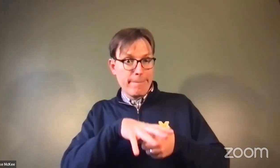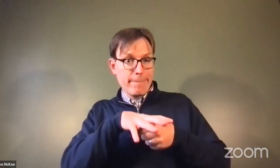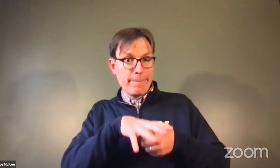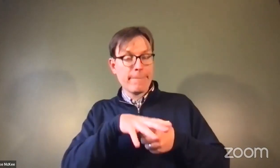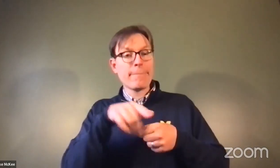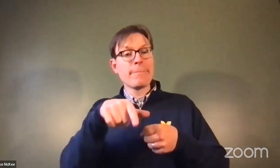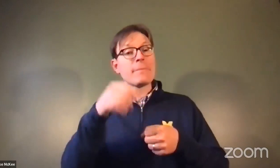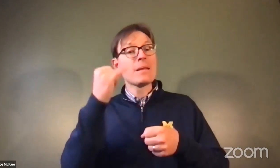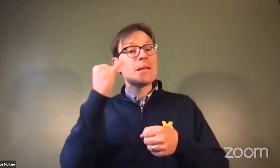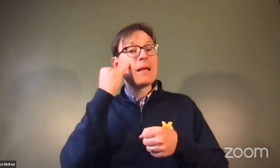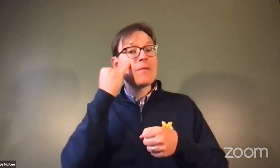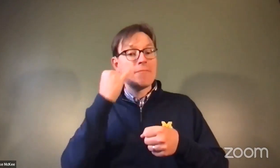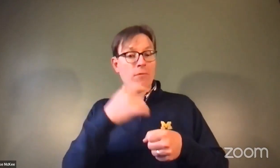So if you think of the heart as a pump,